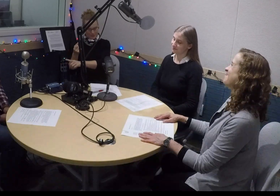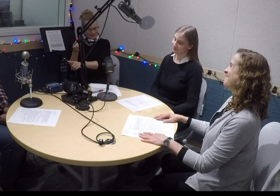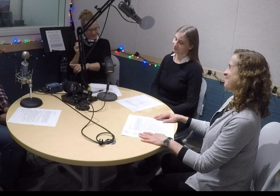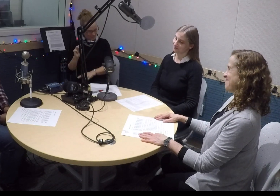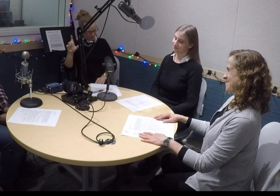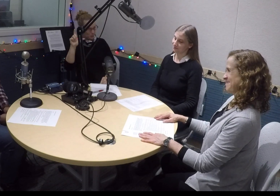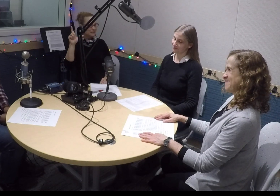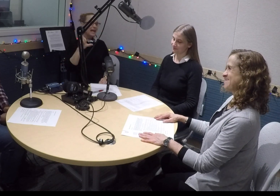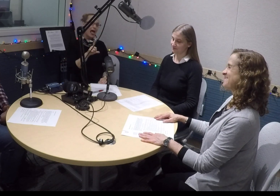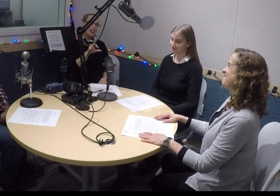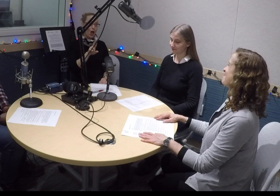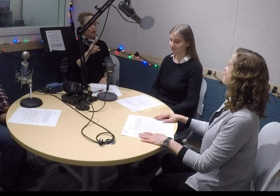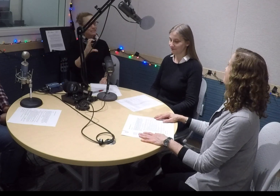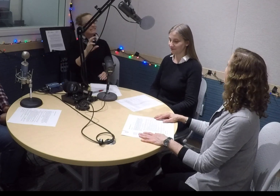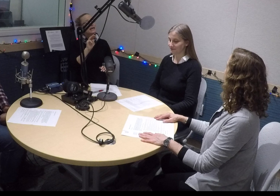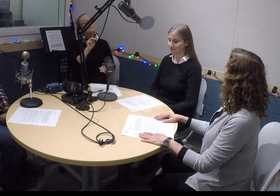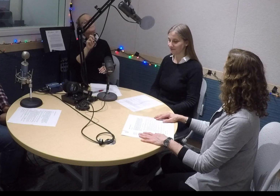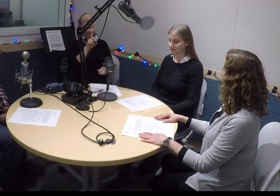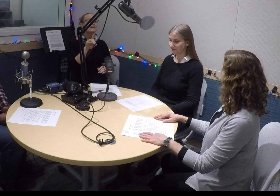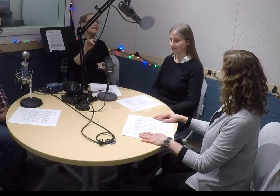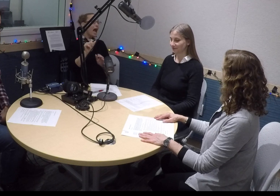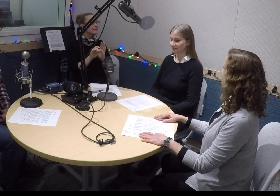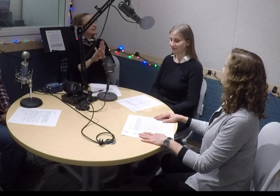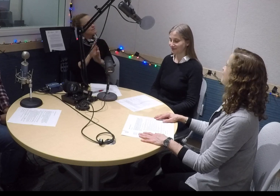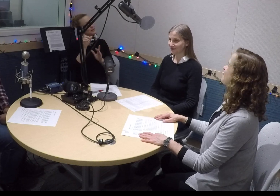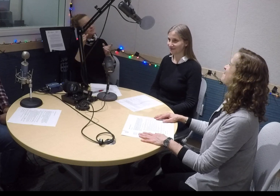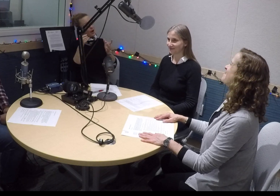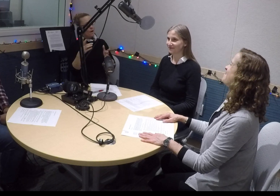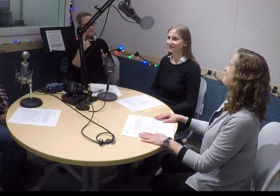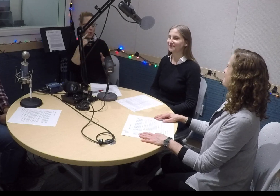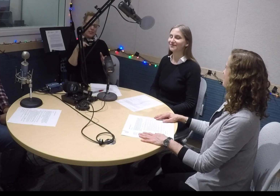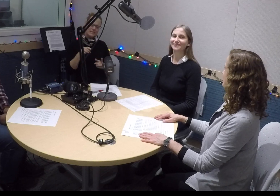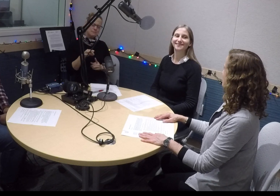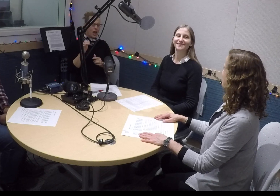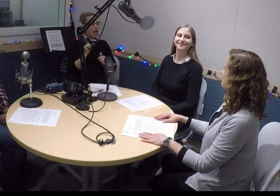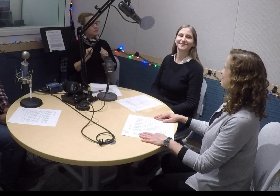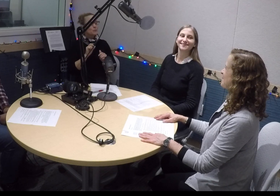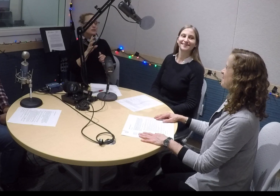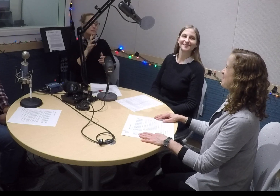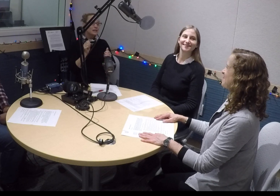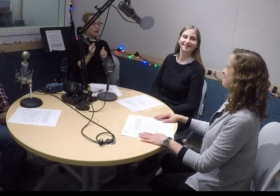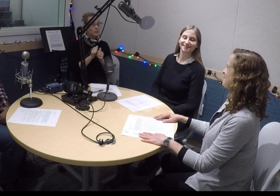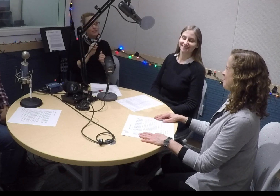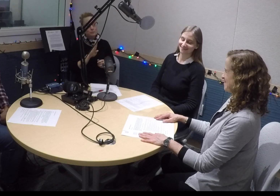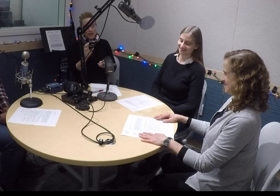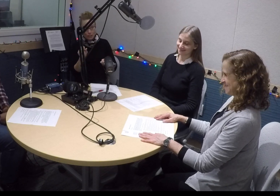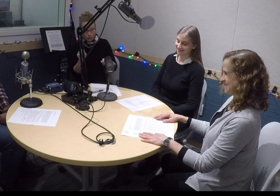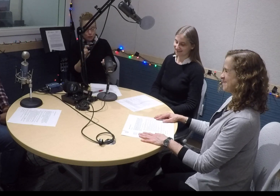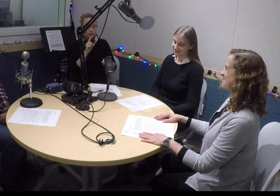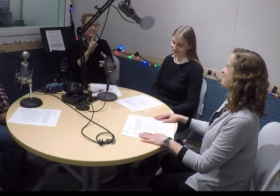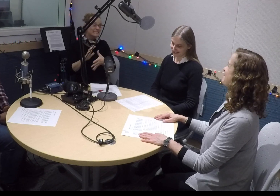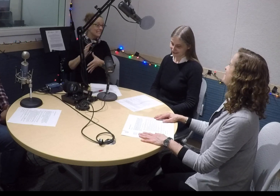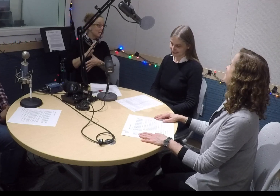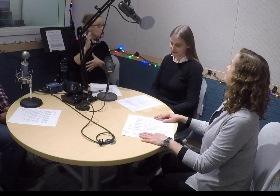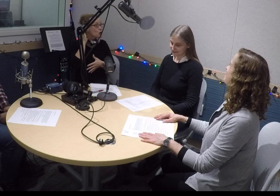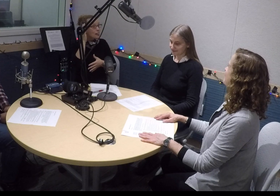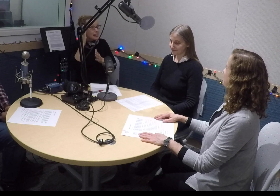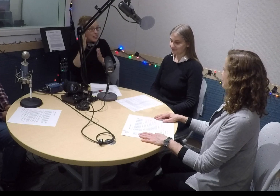the LRC's Media Development Manager. For this very special episode, we are speaking with Brenda Schertz, the Senior Lecturer in American Sign Language